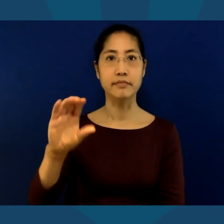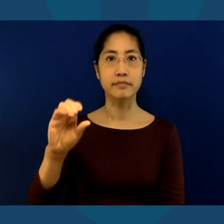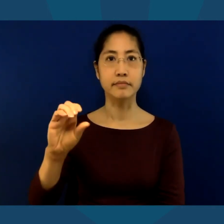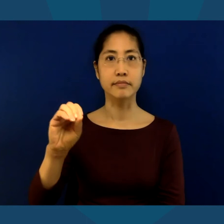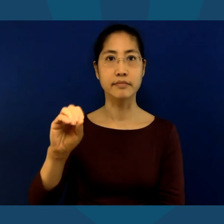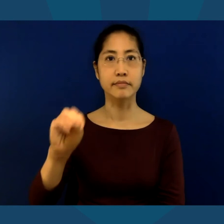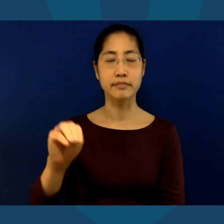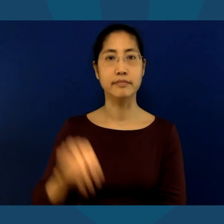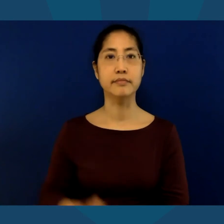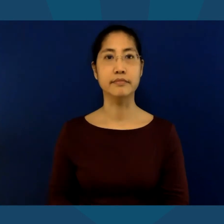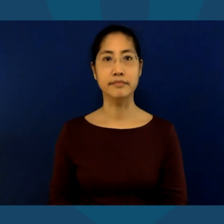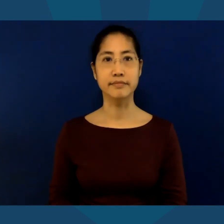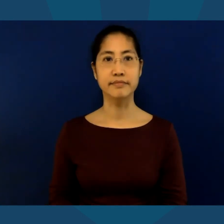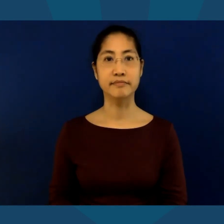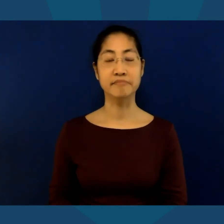LD10.com.